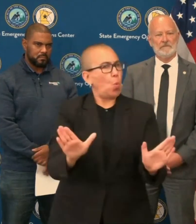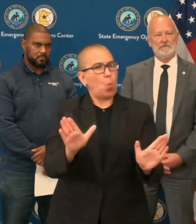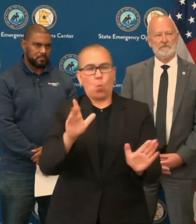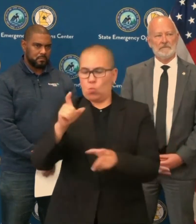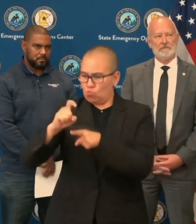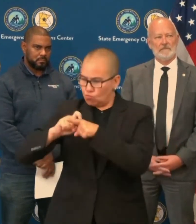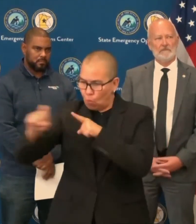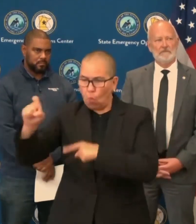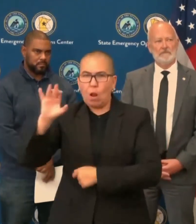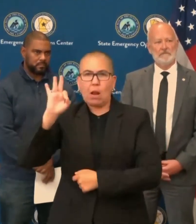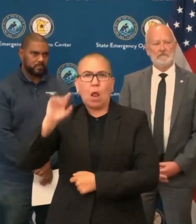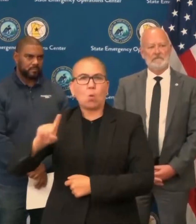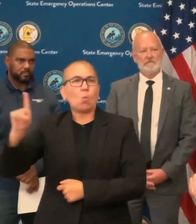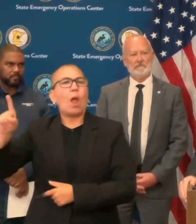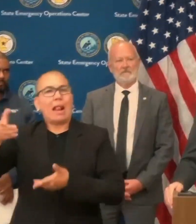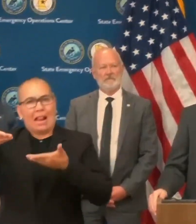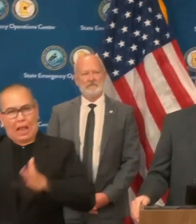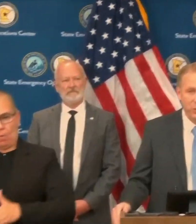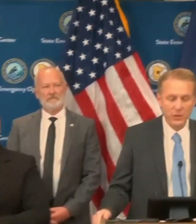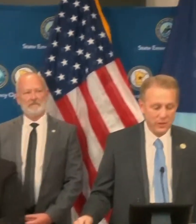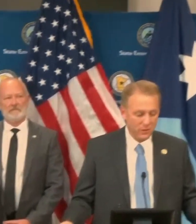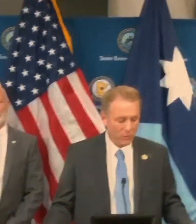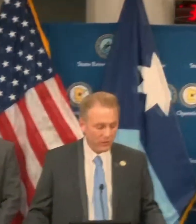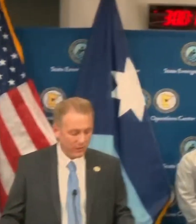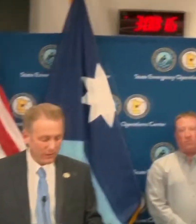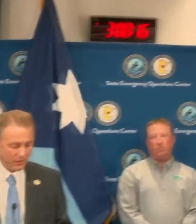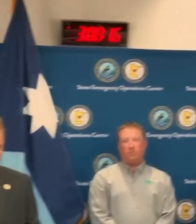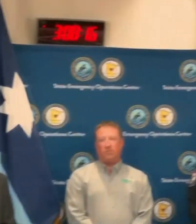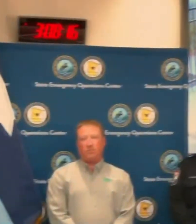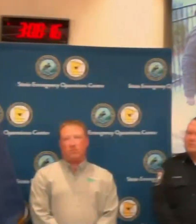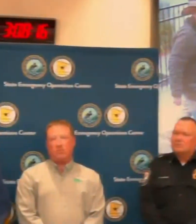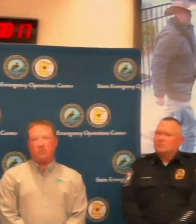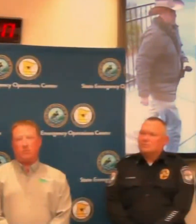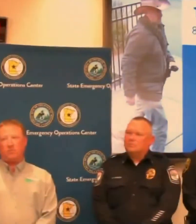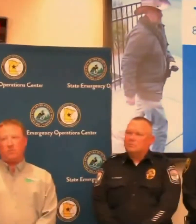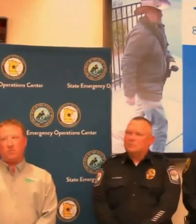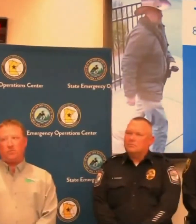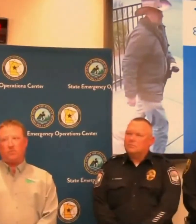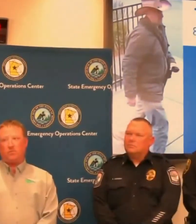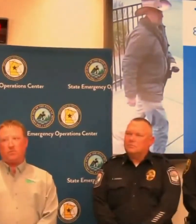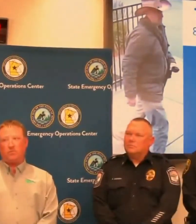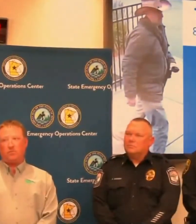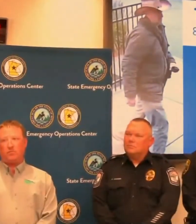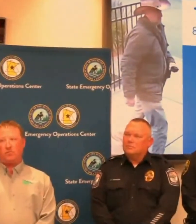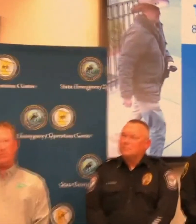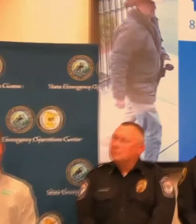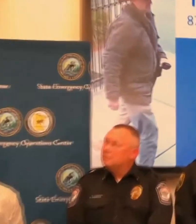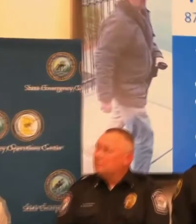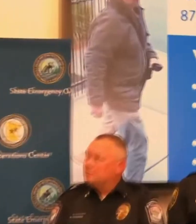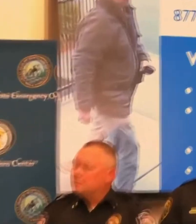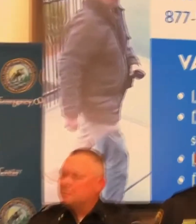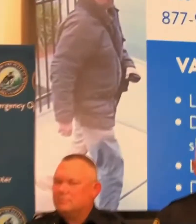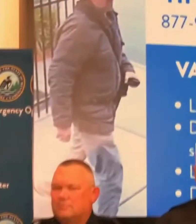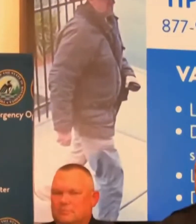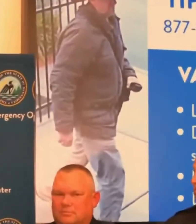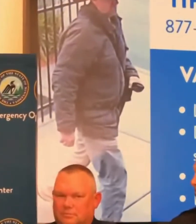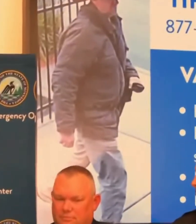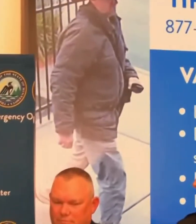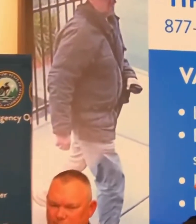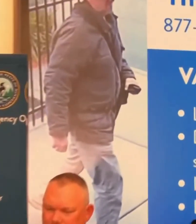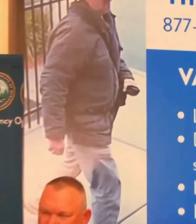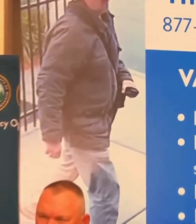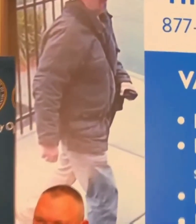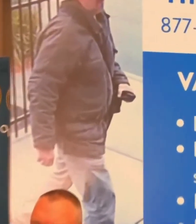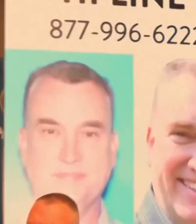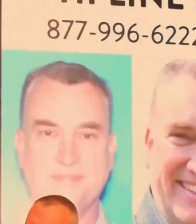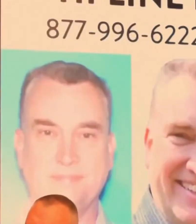information. He was seen this morning wearing light-colored cowboy hat that you can see up here in the clothing